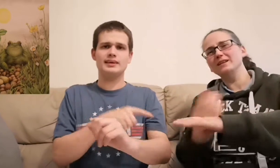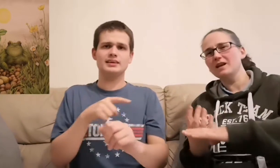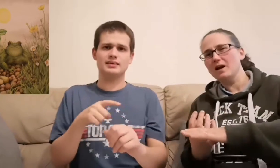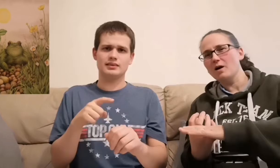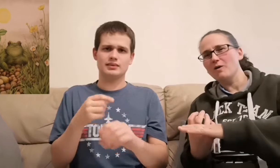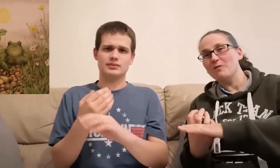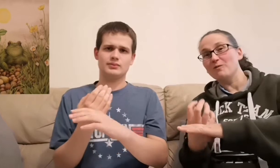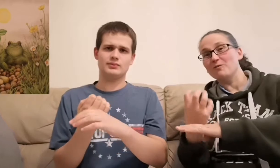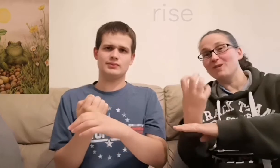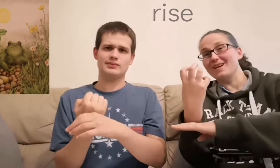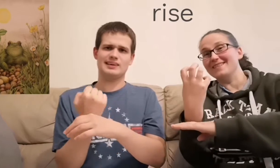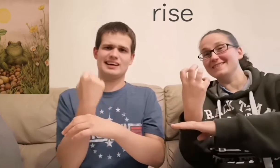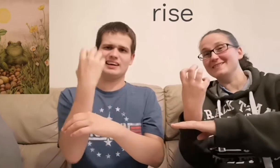rise.